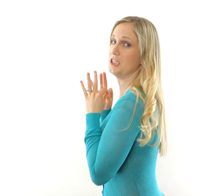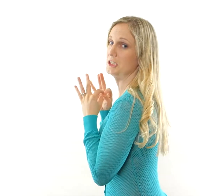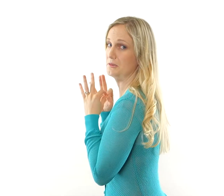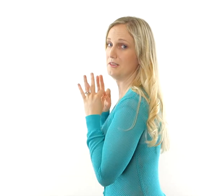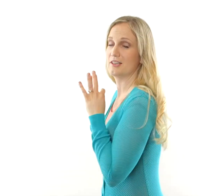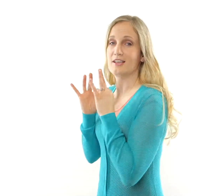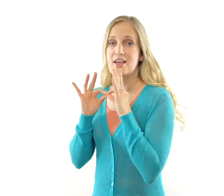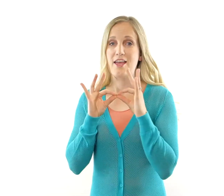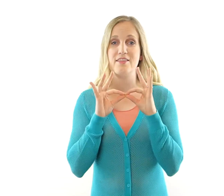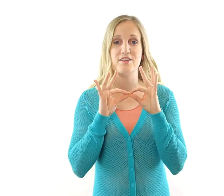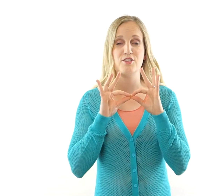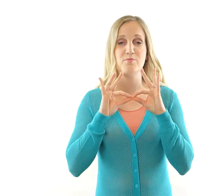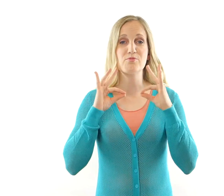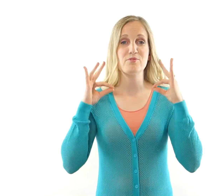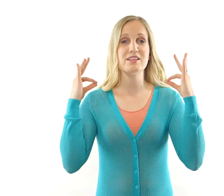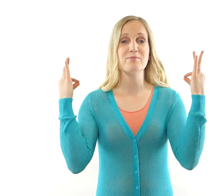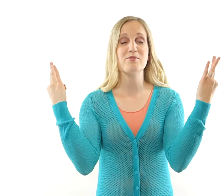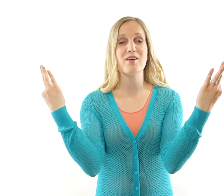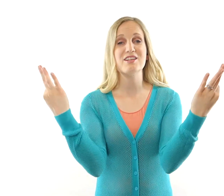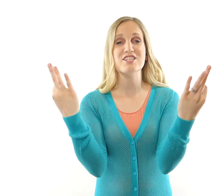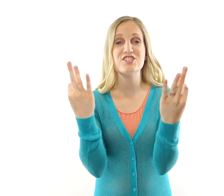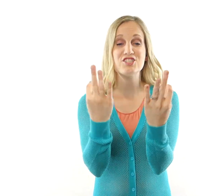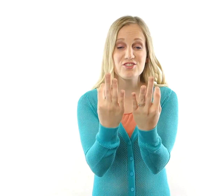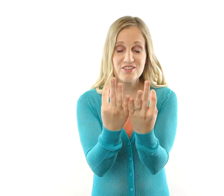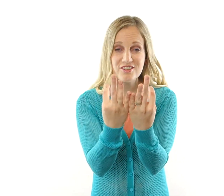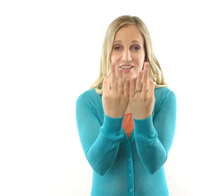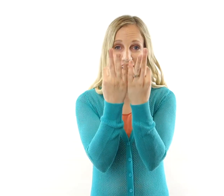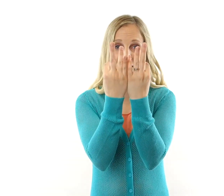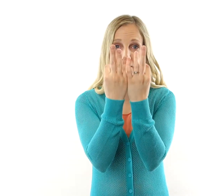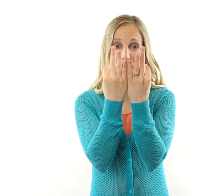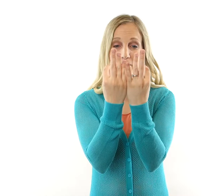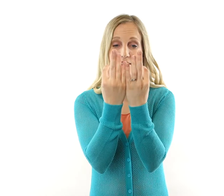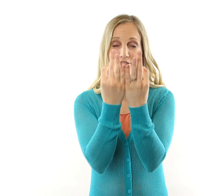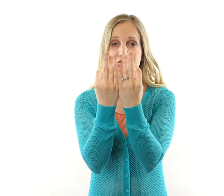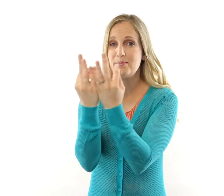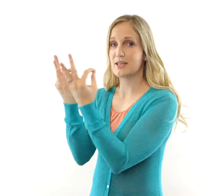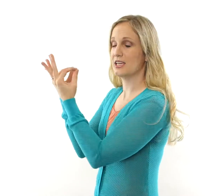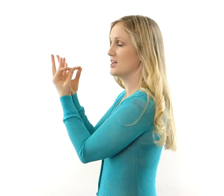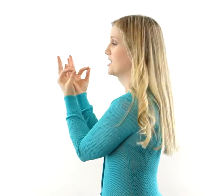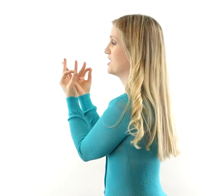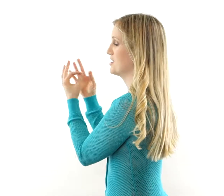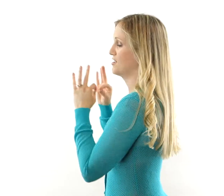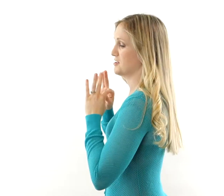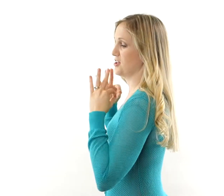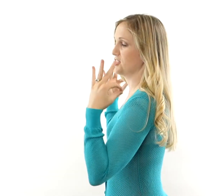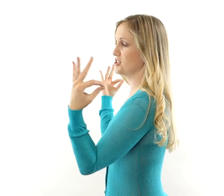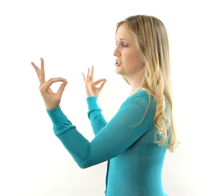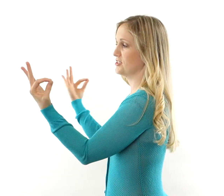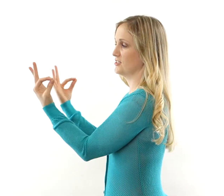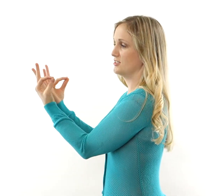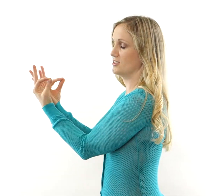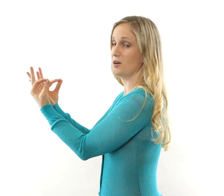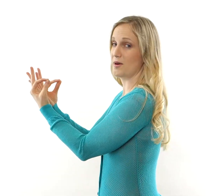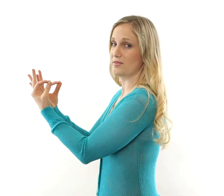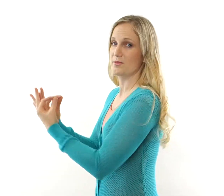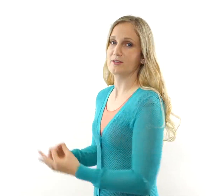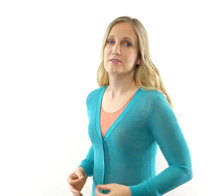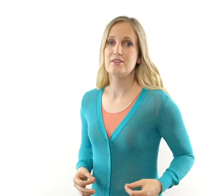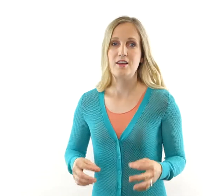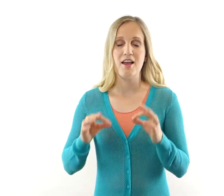you. And then you bring them around in a circle, and then they meet up, and there's your family. A circle away from you.